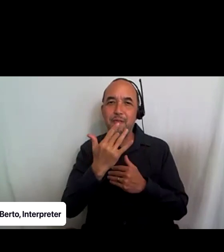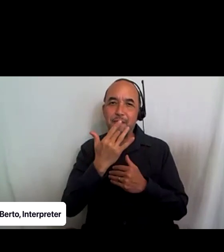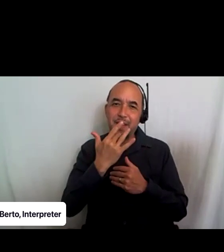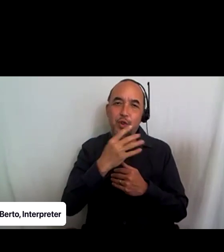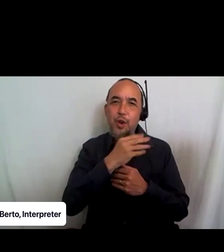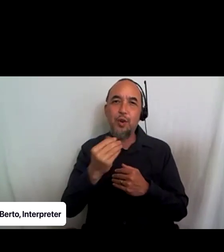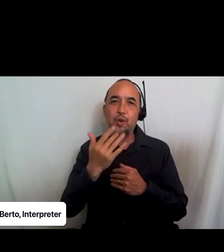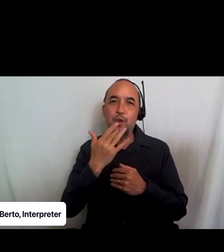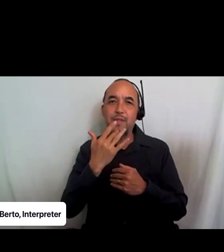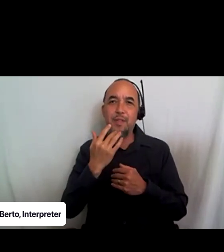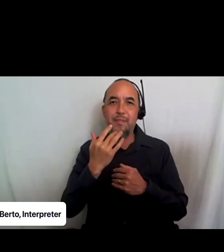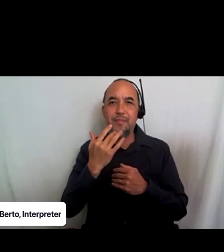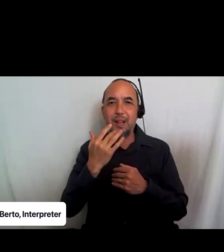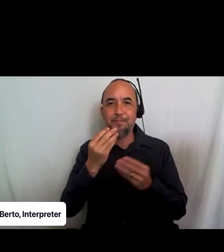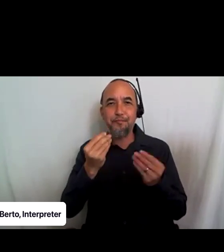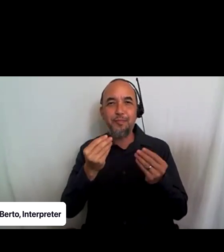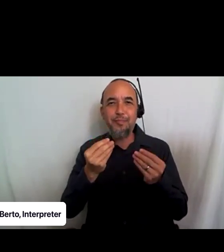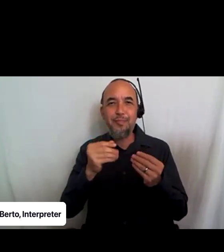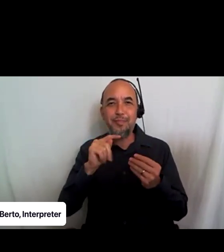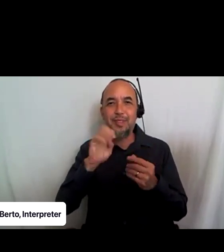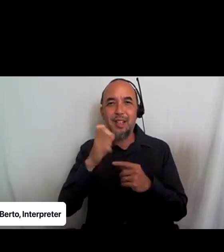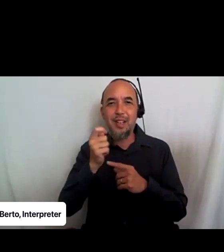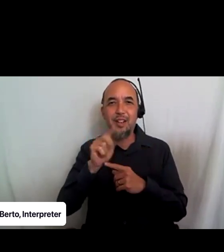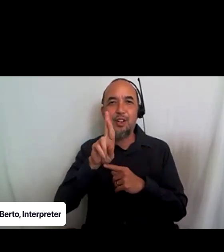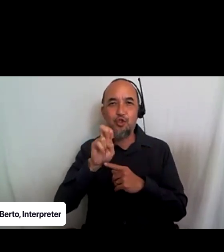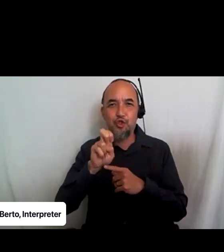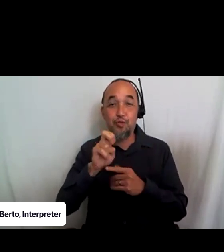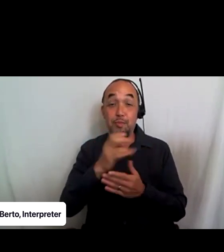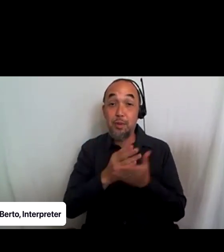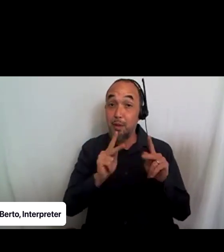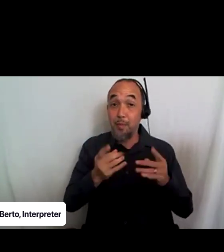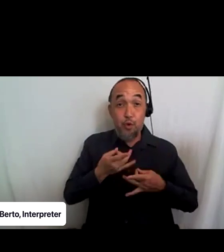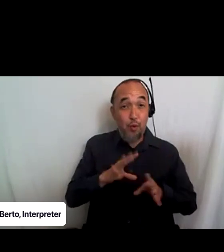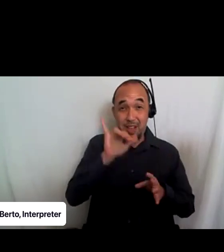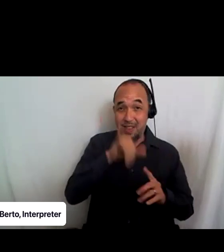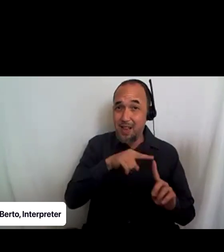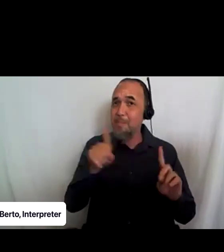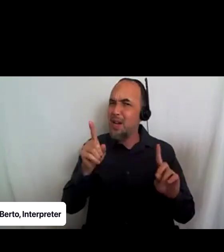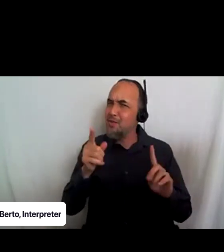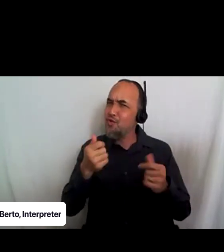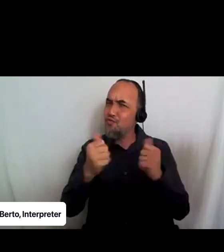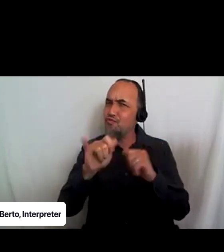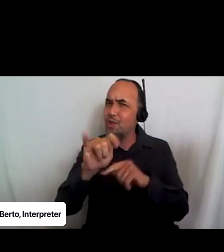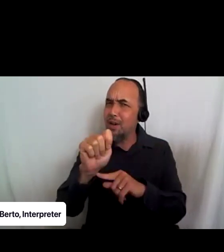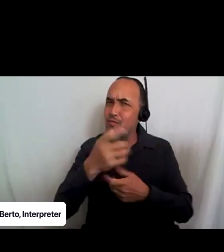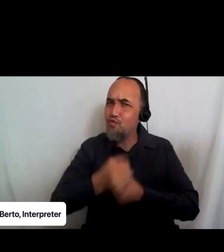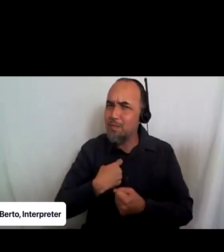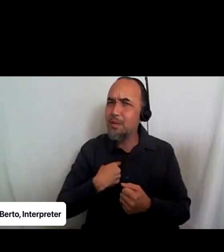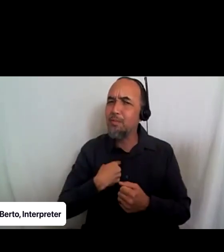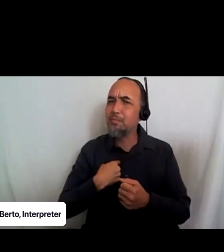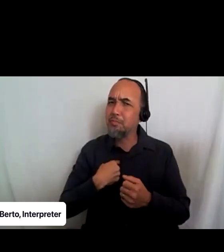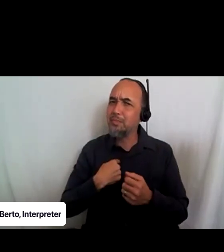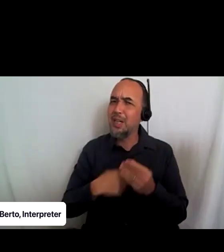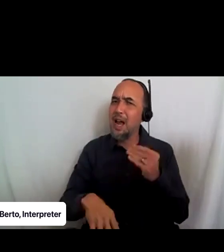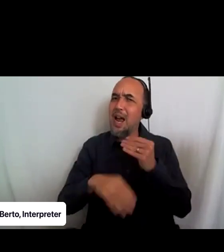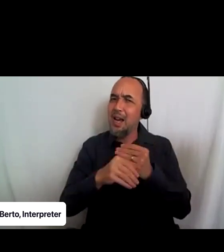pasta. And some people don't like nutmeg, but trust me, give it a shot with this bechamel. It just kind of makes the flavor